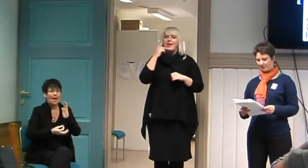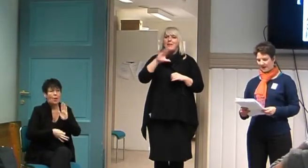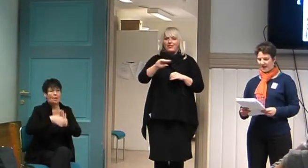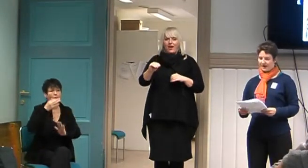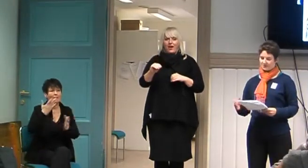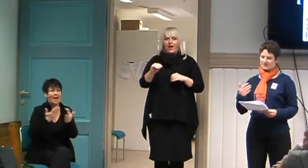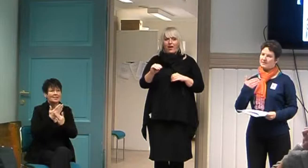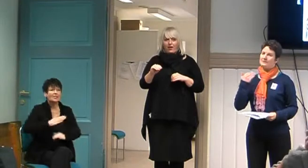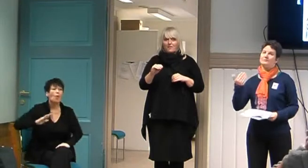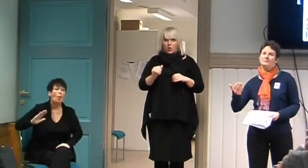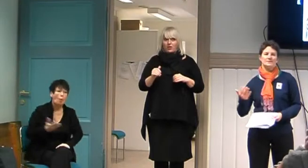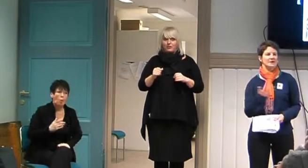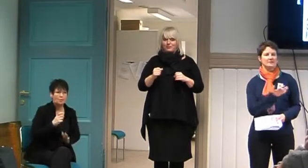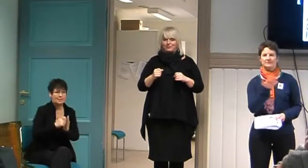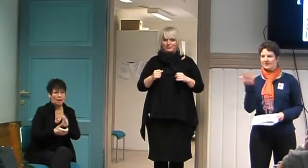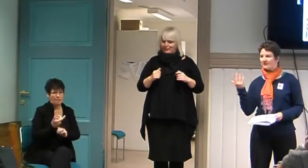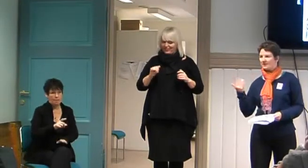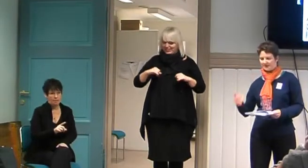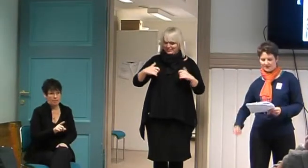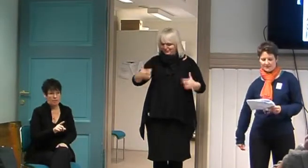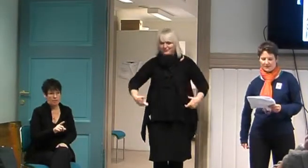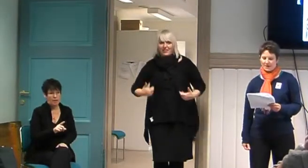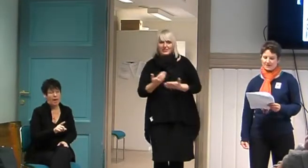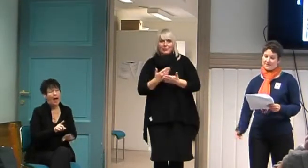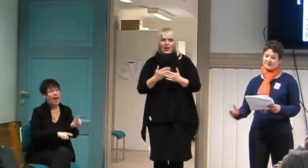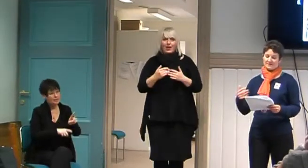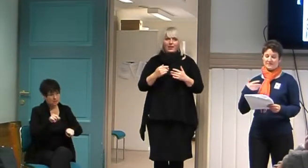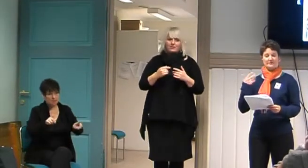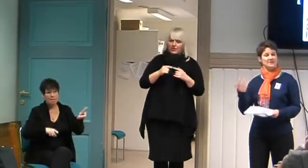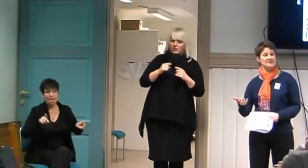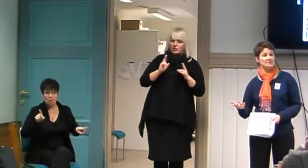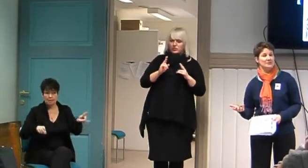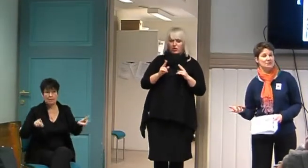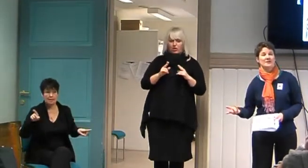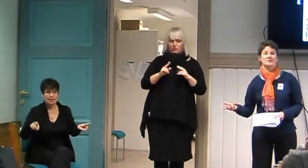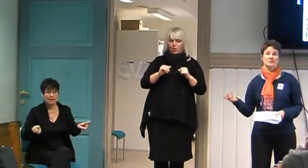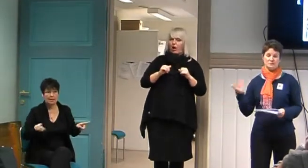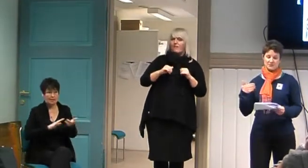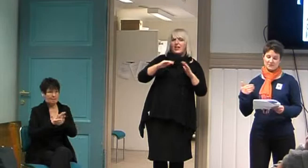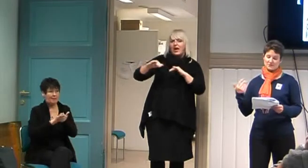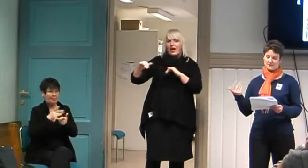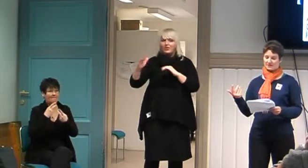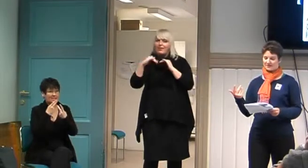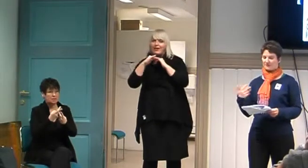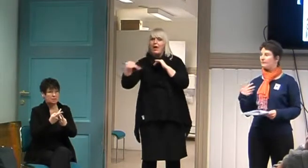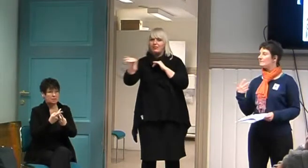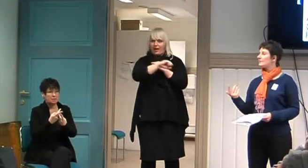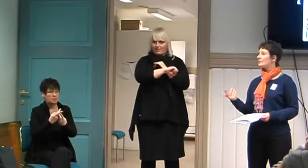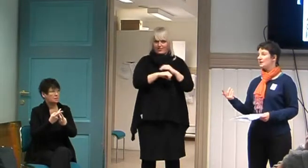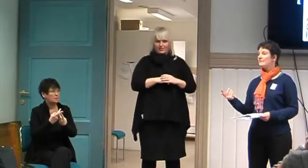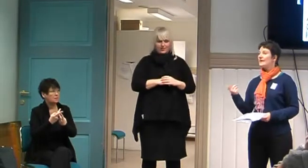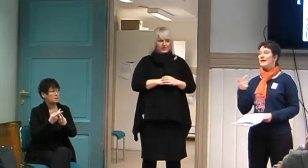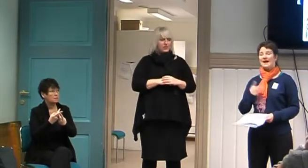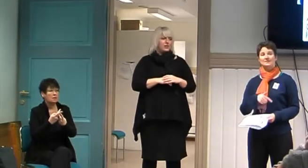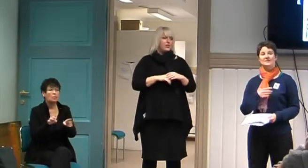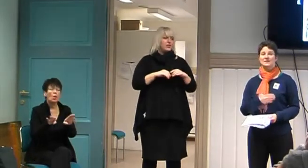people, and also diversity. So that's in the visitors we attract, of course, but also the staff we